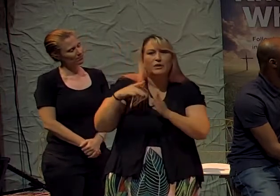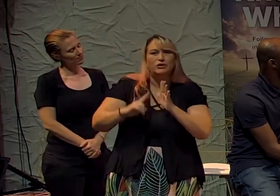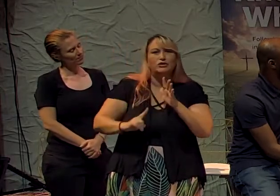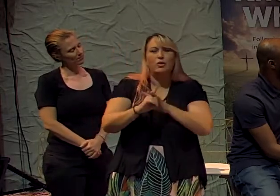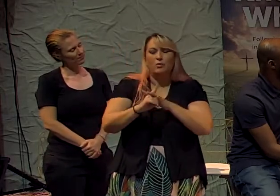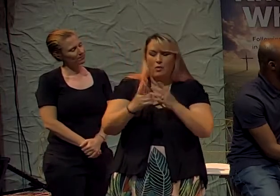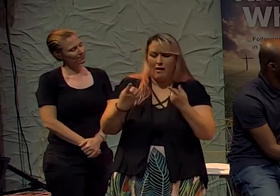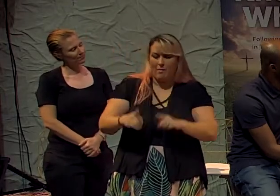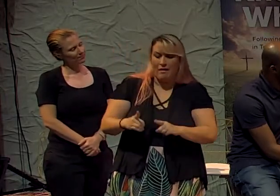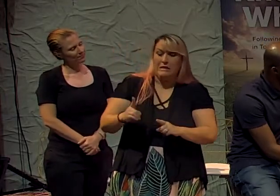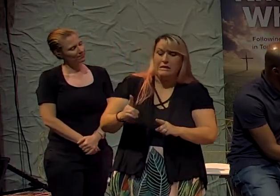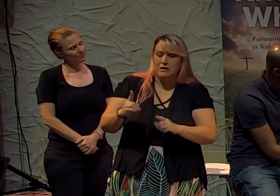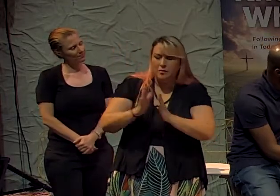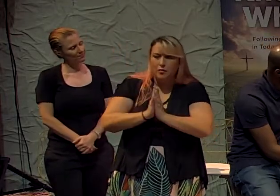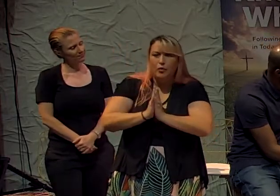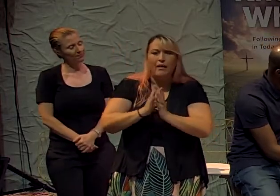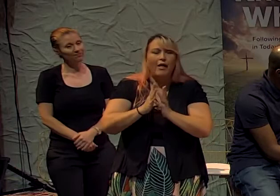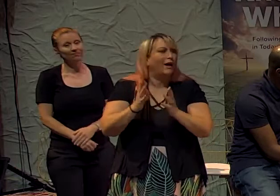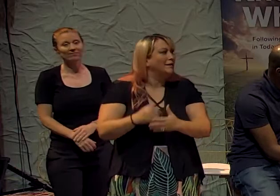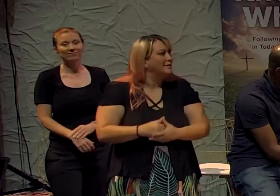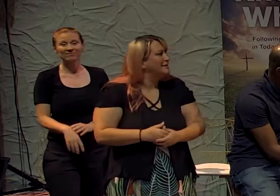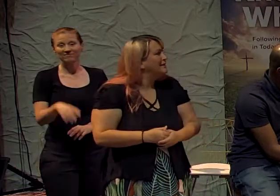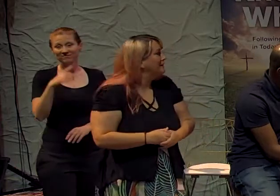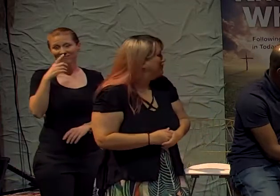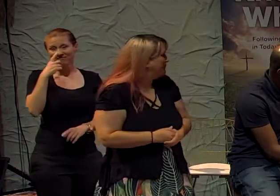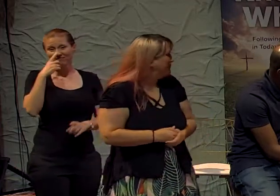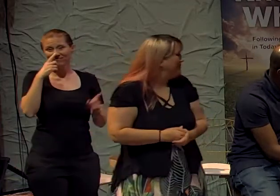lot. Can I add one thing?